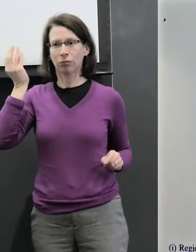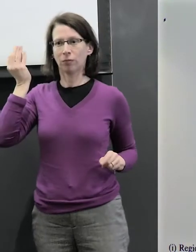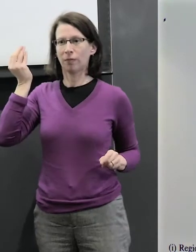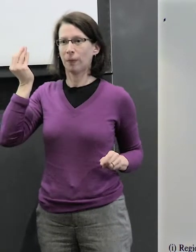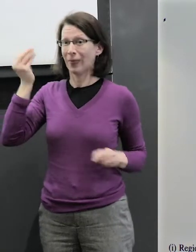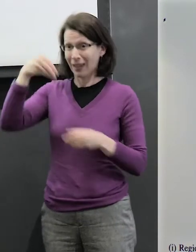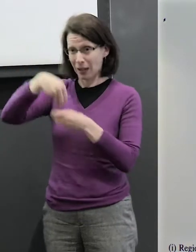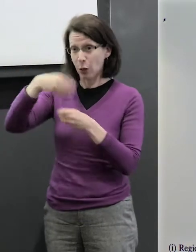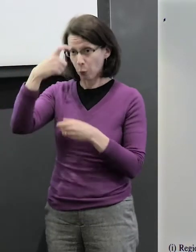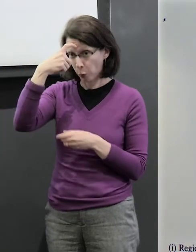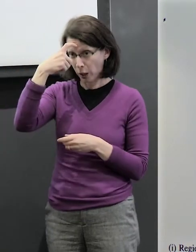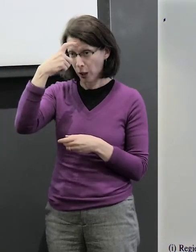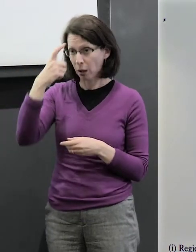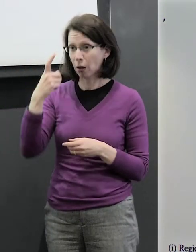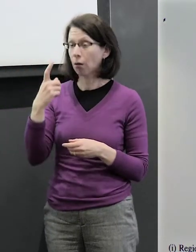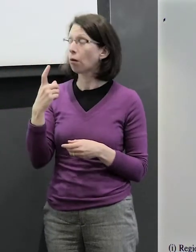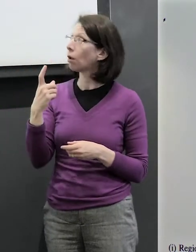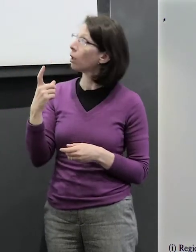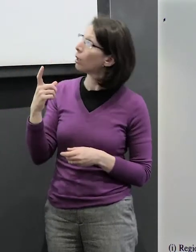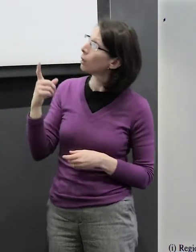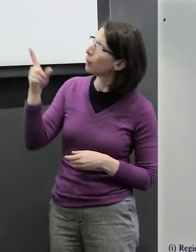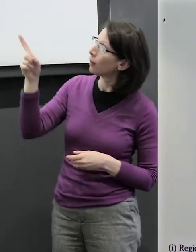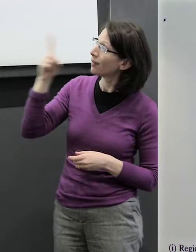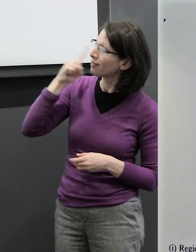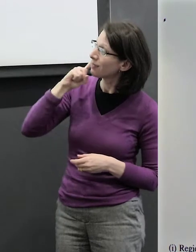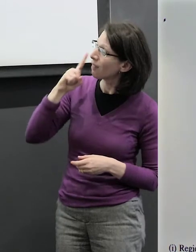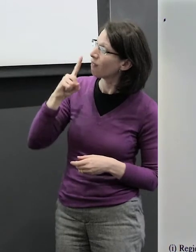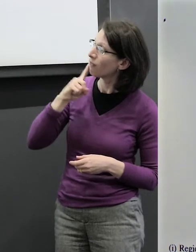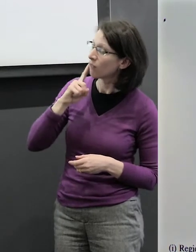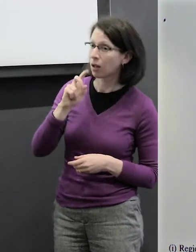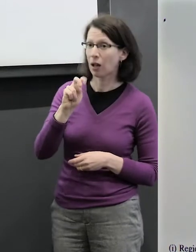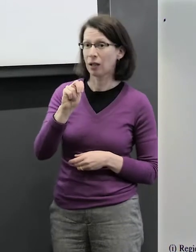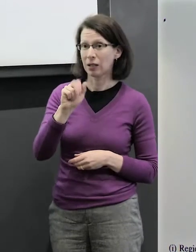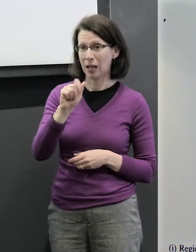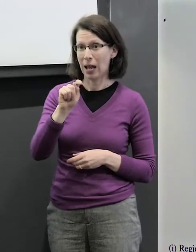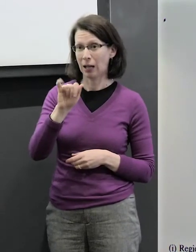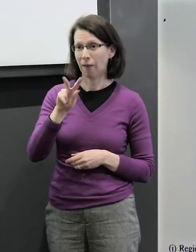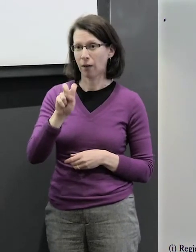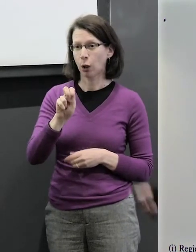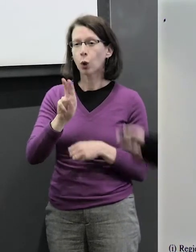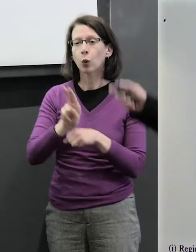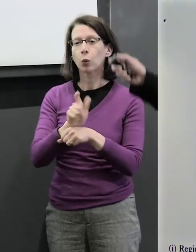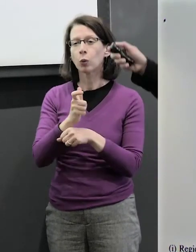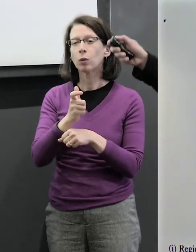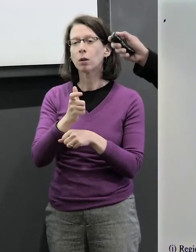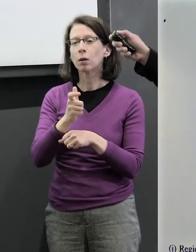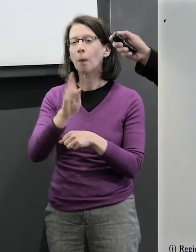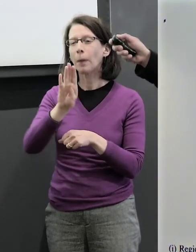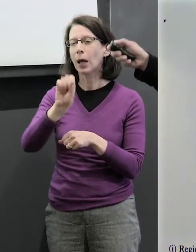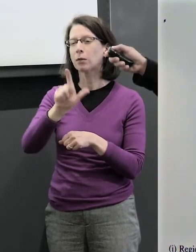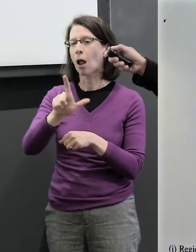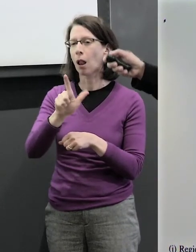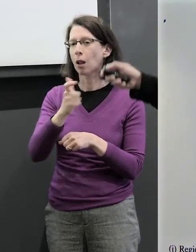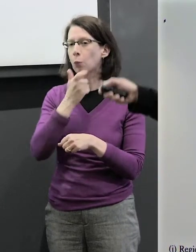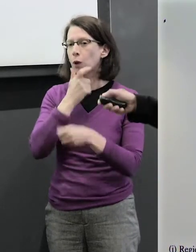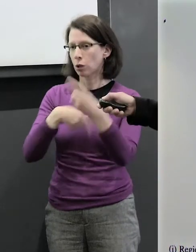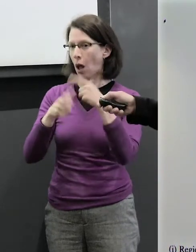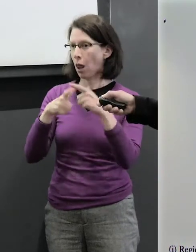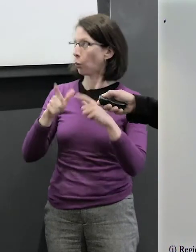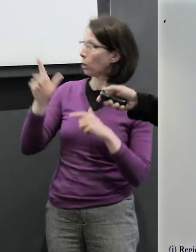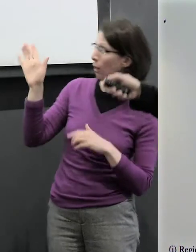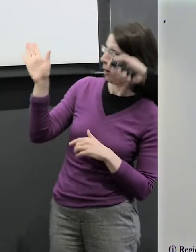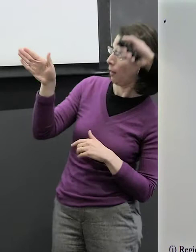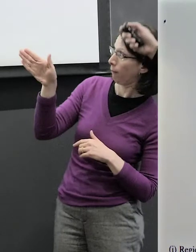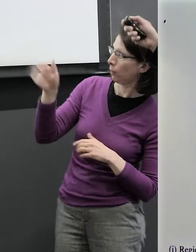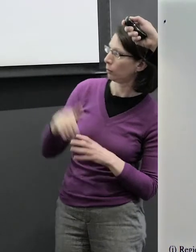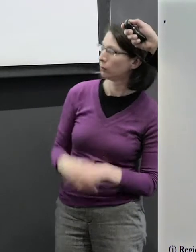the brain of a deaf native signer of British Sign Language on the left,